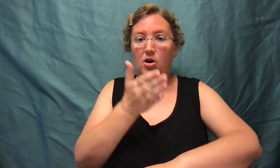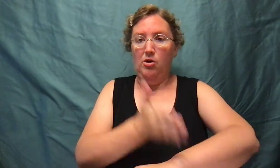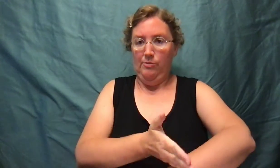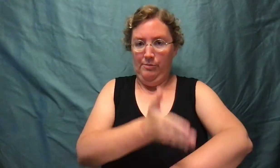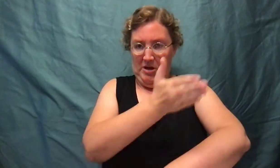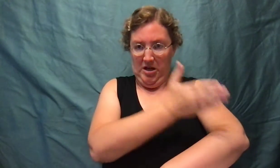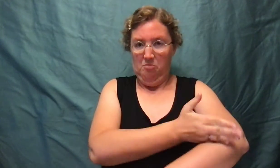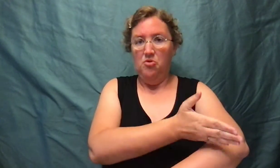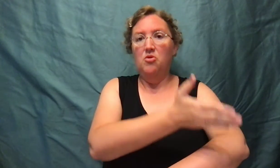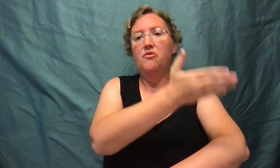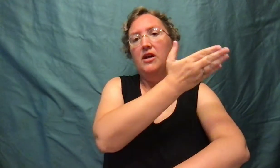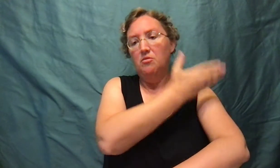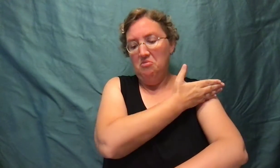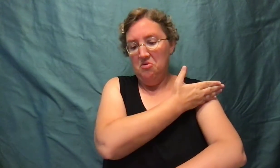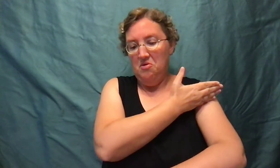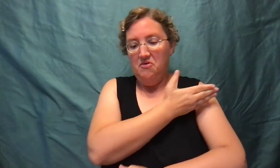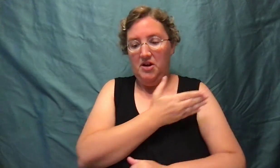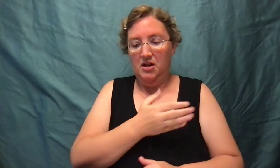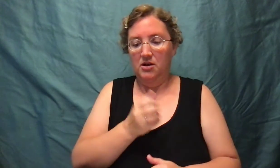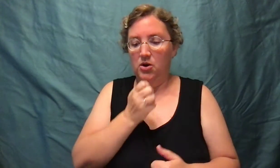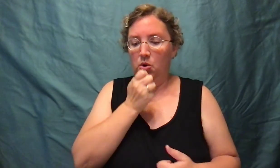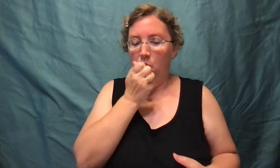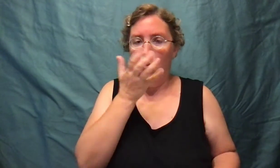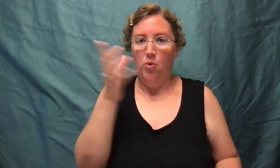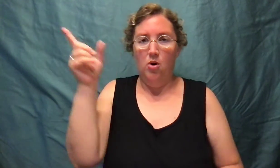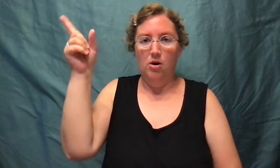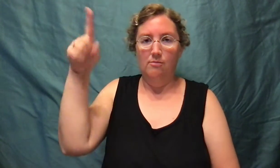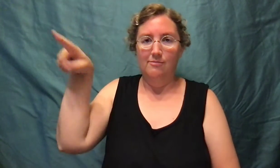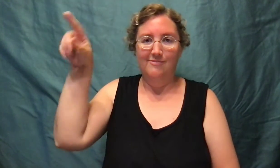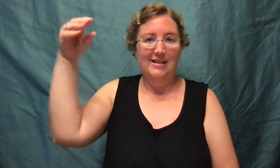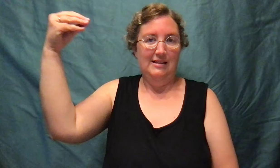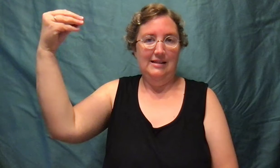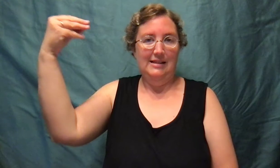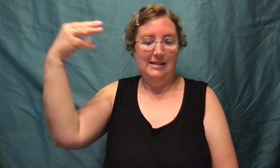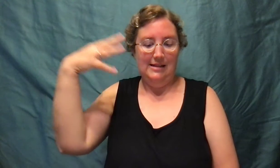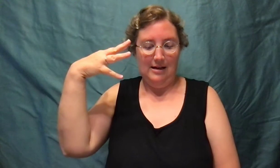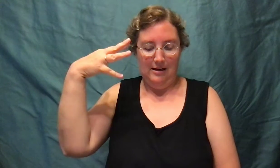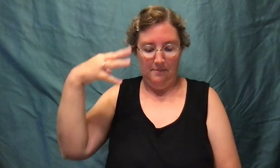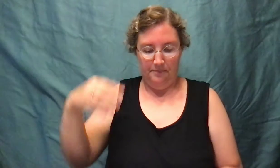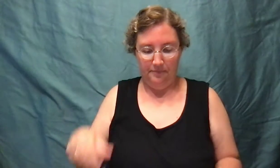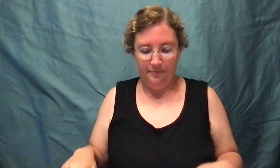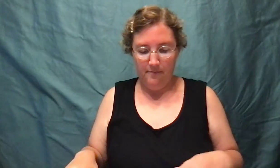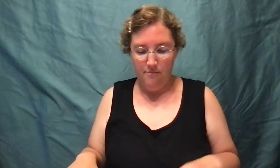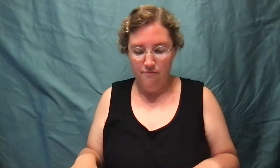tomorrow. Improving, improving. Warm. Sunny.